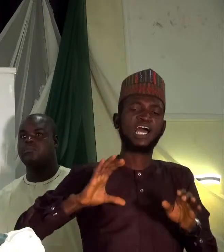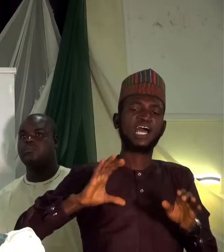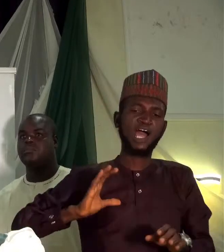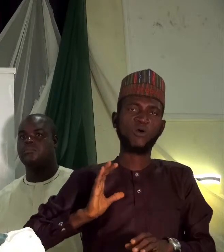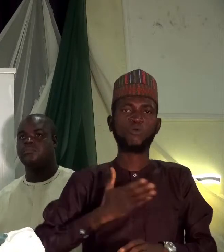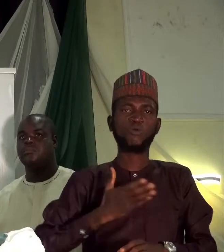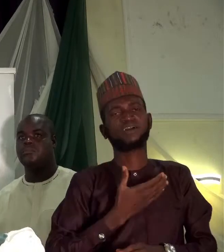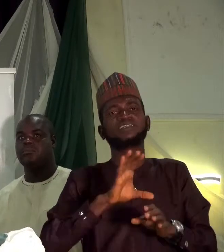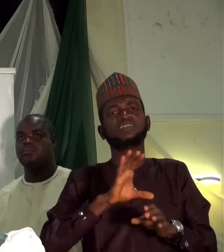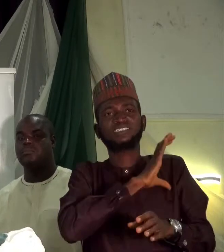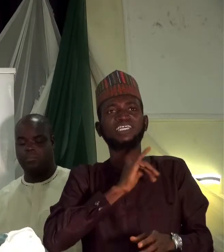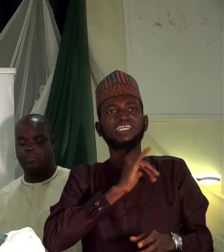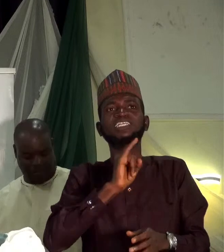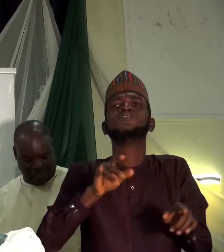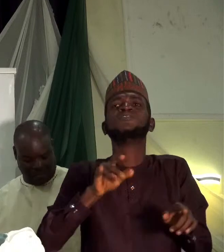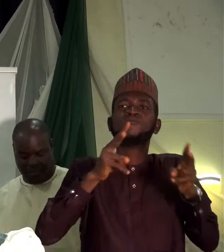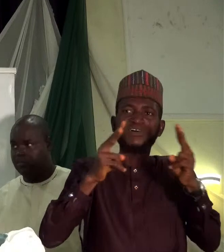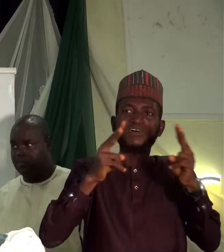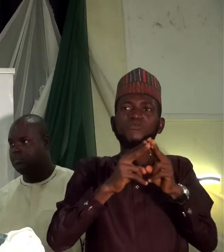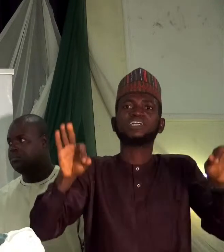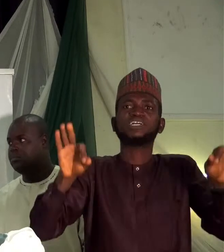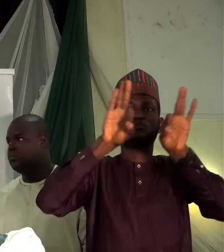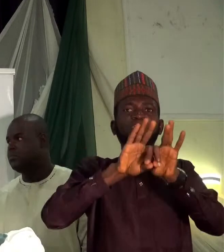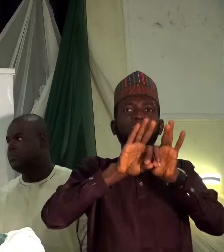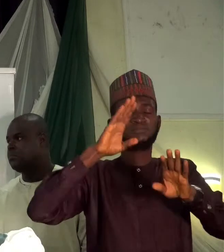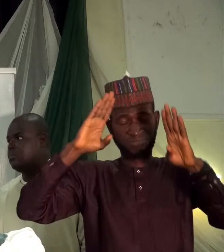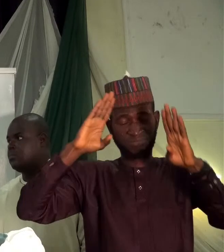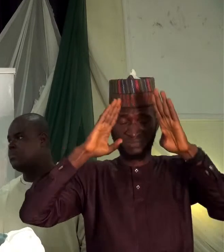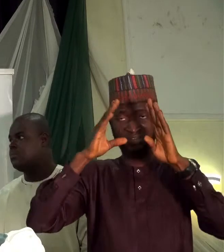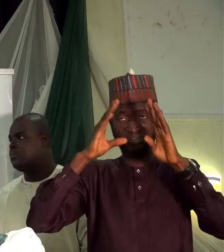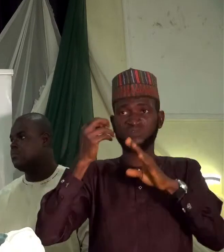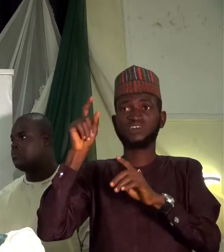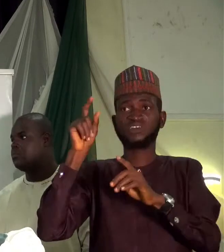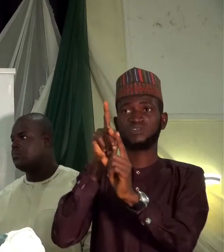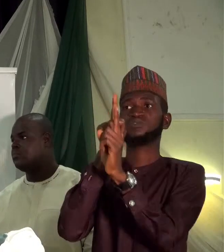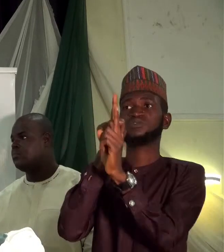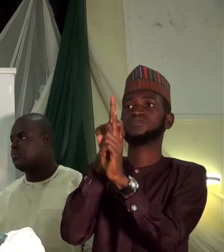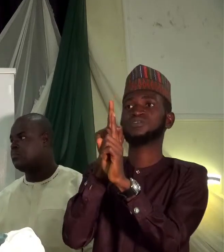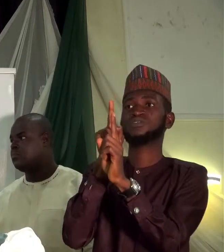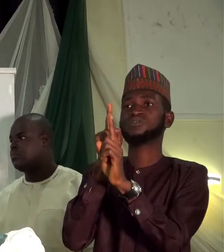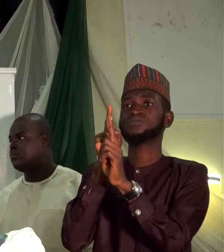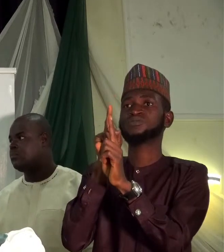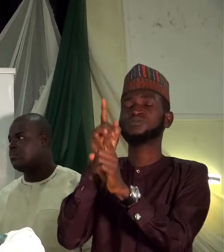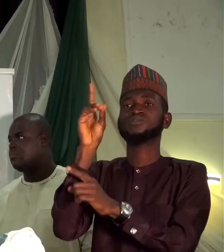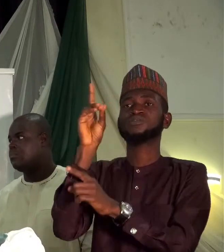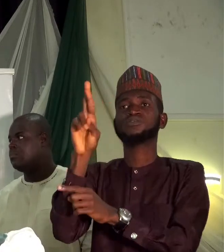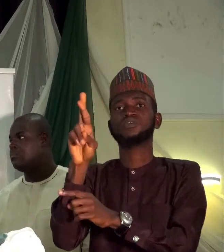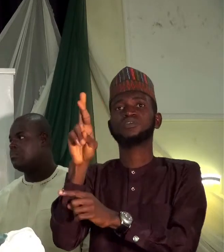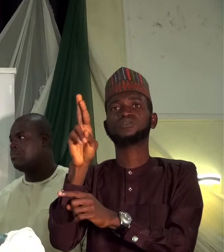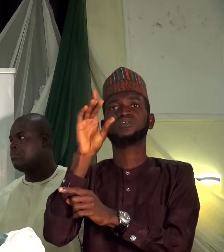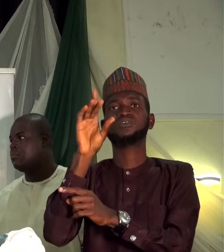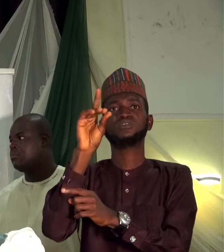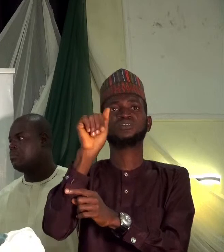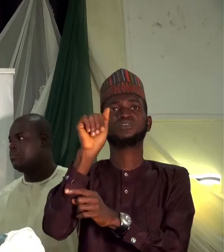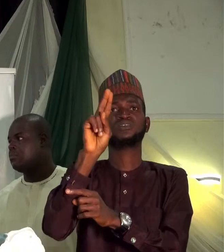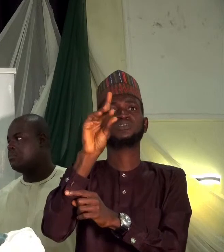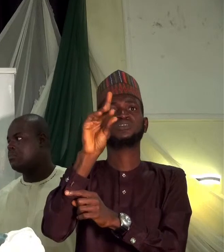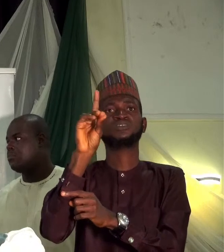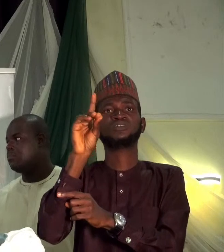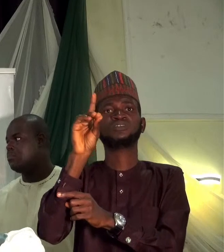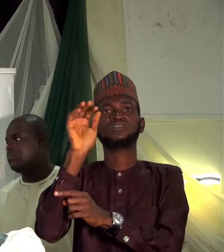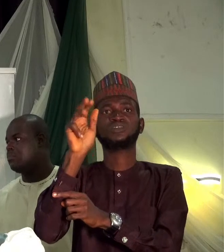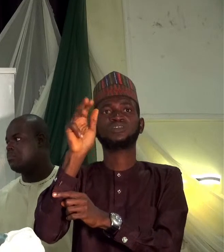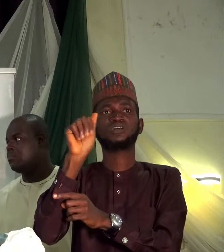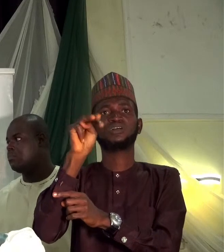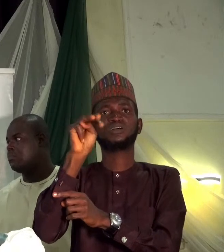lot. Muki, one of my mentors, Dr. Dawood Ayodele Amawalaga, I used to say it, and I'm still